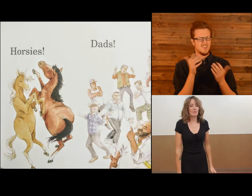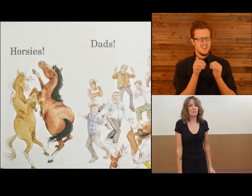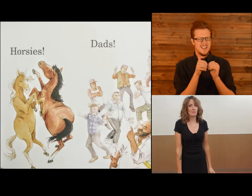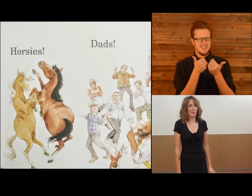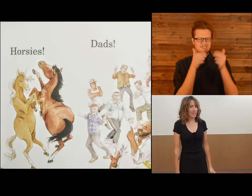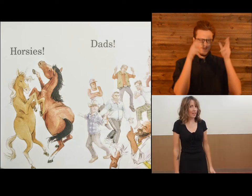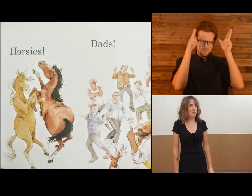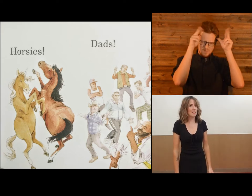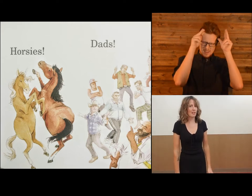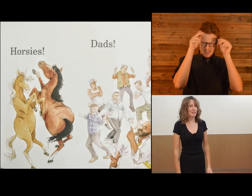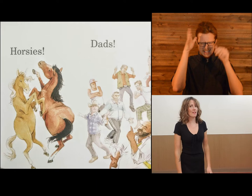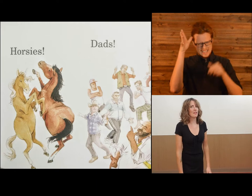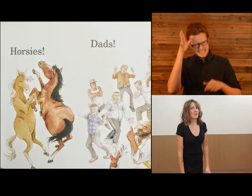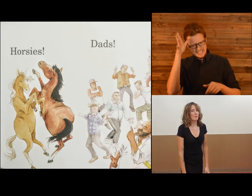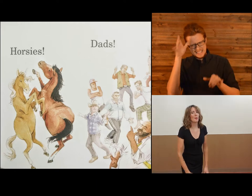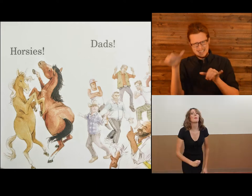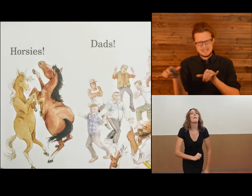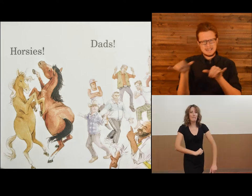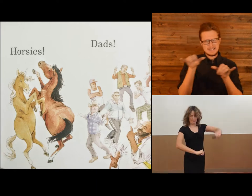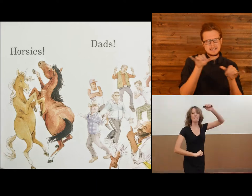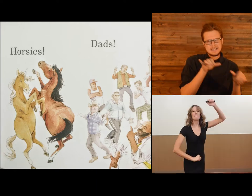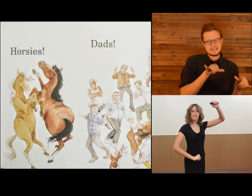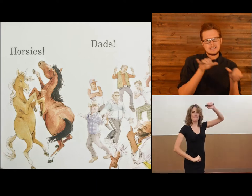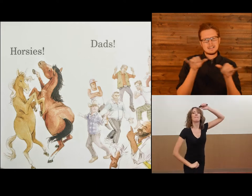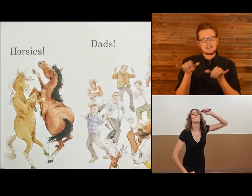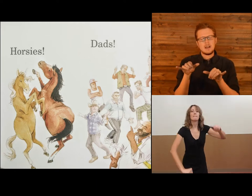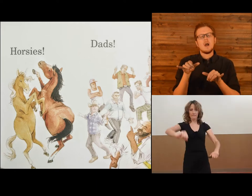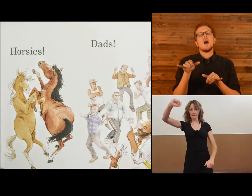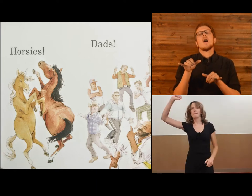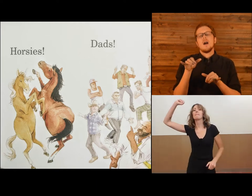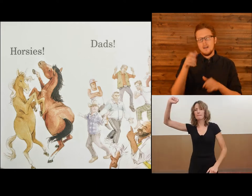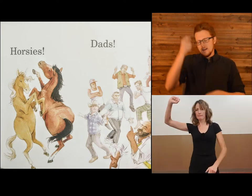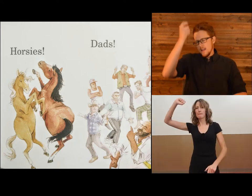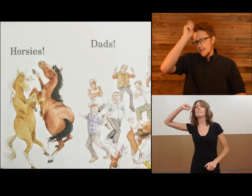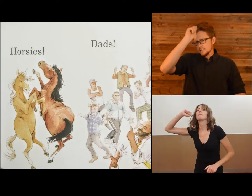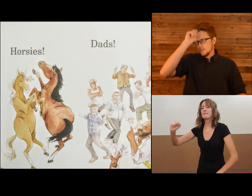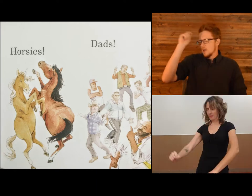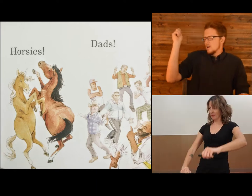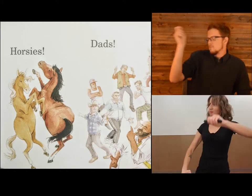Think my dad might dance like this sometime?